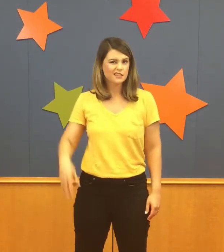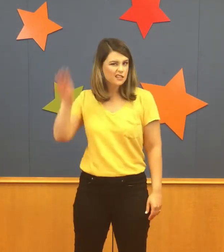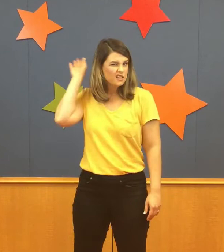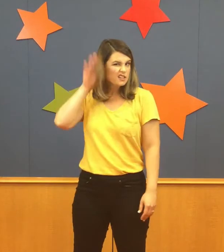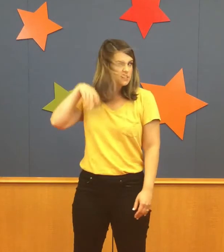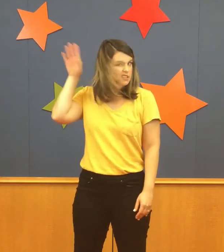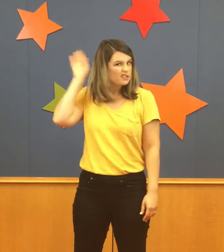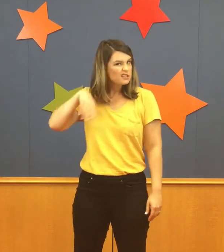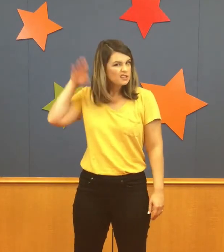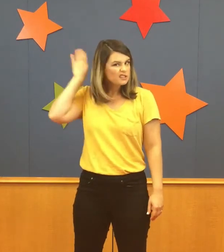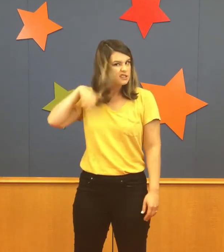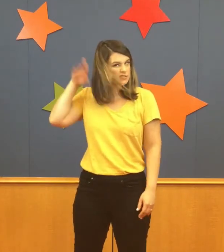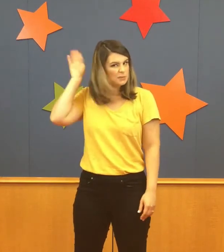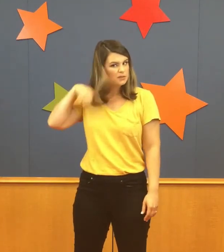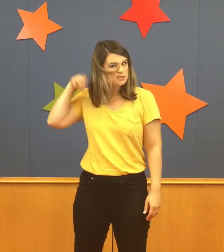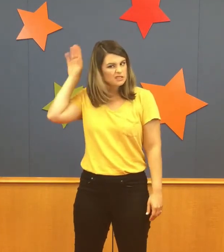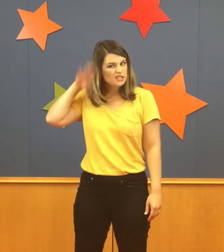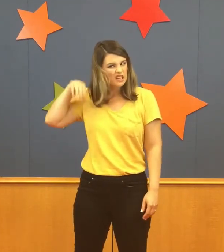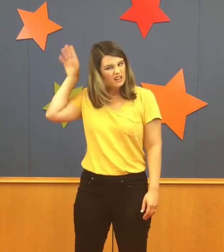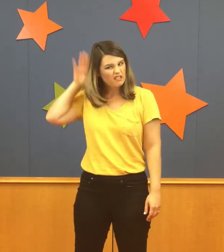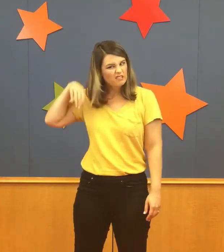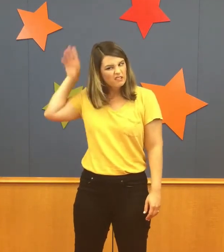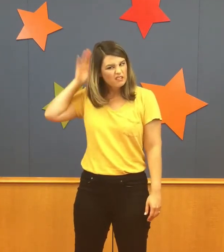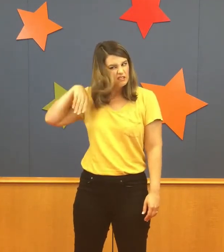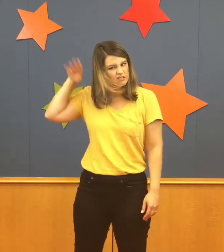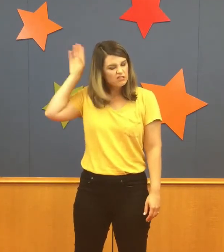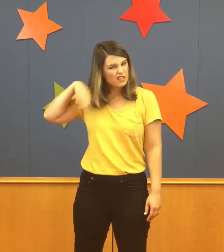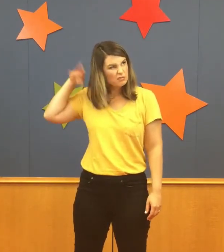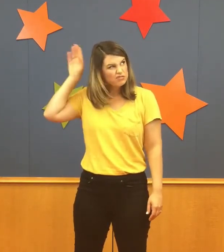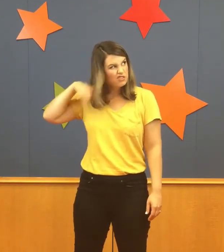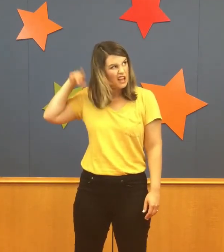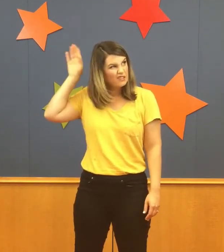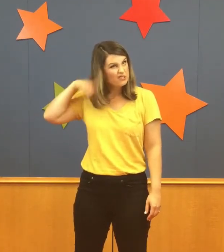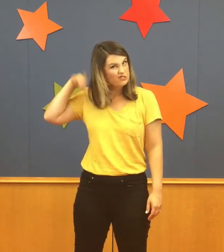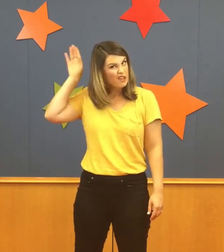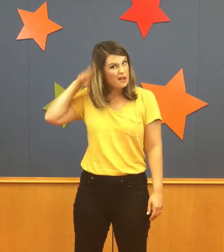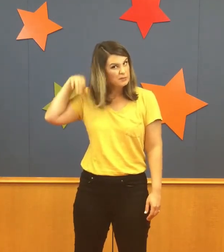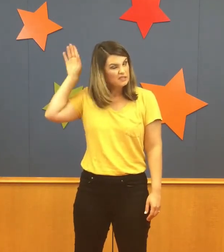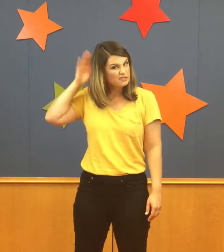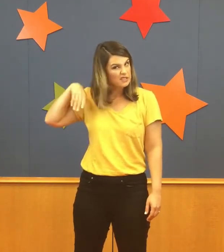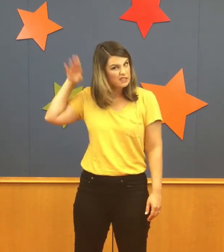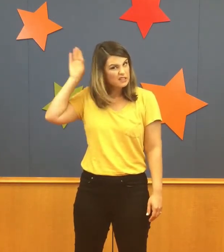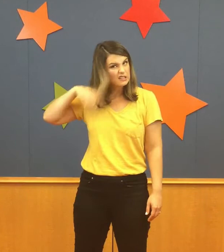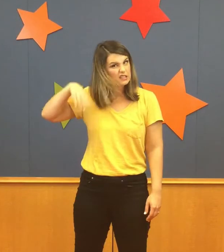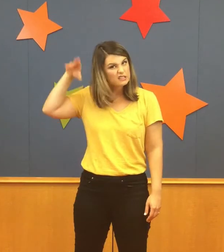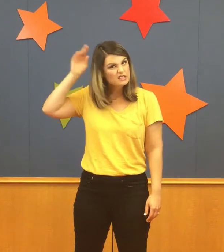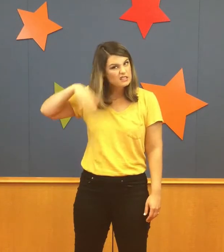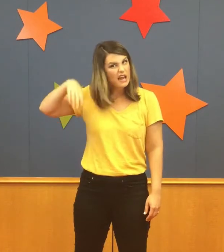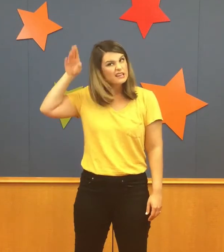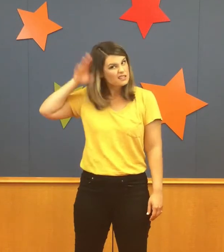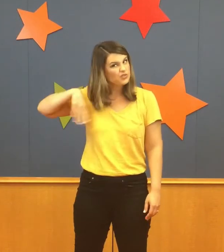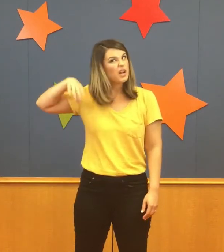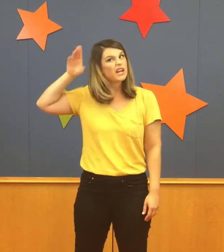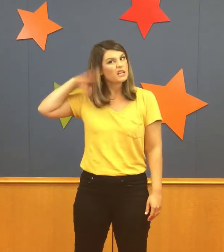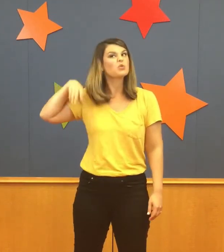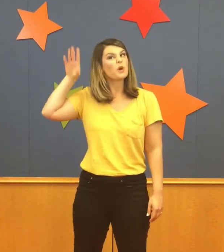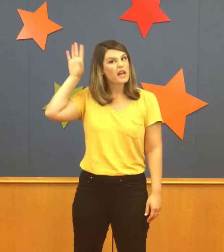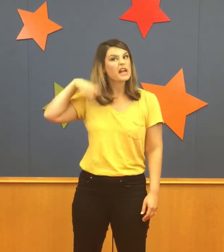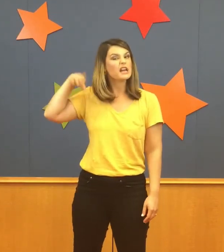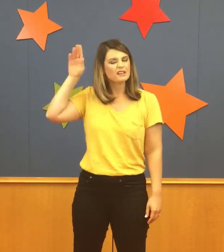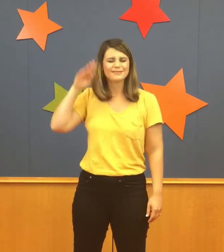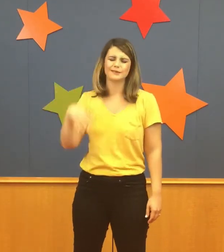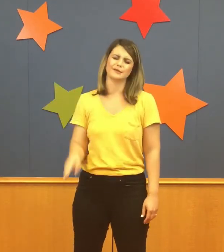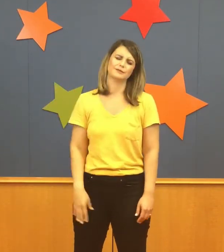his ear, the flippers just kind of flip, flap, flopped in a very